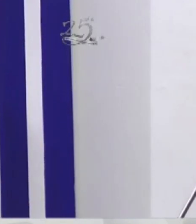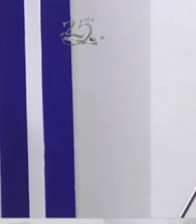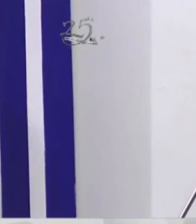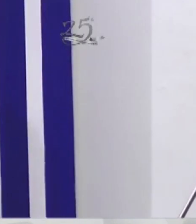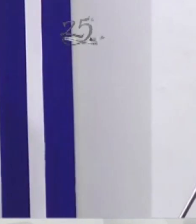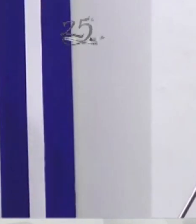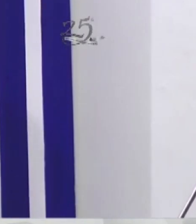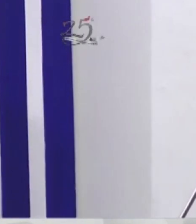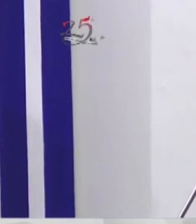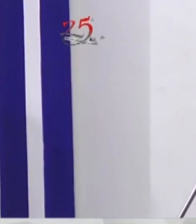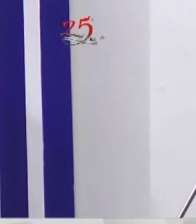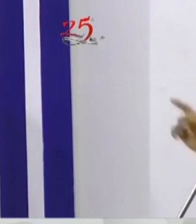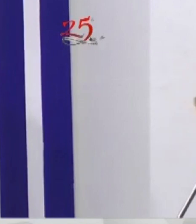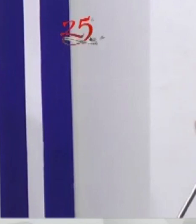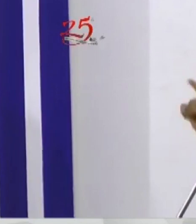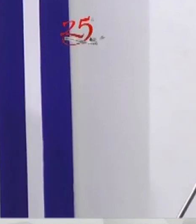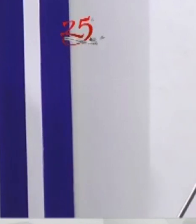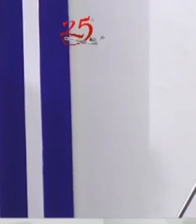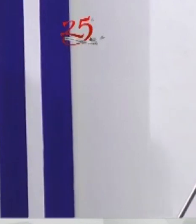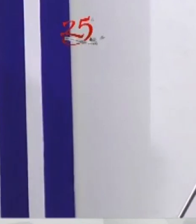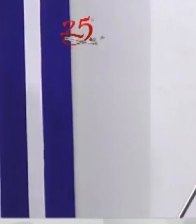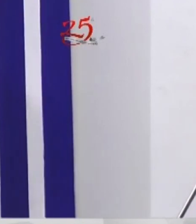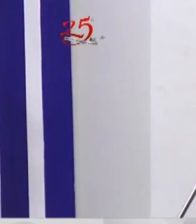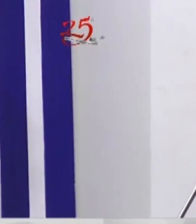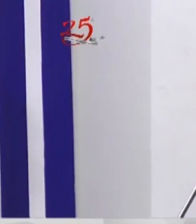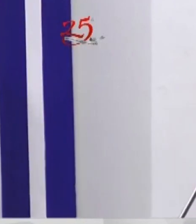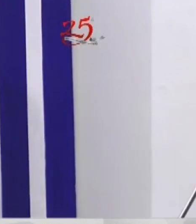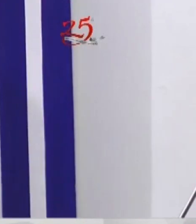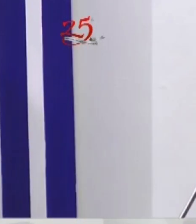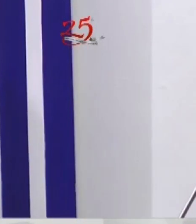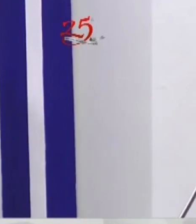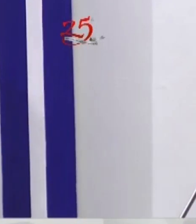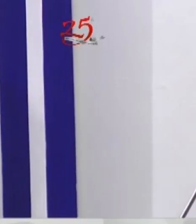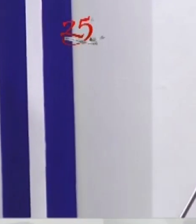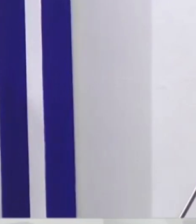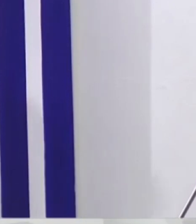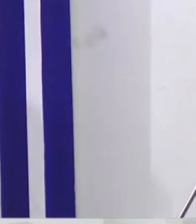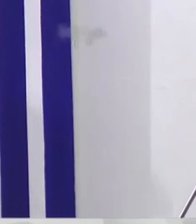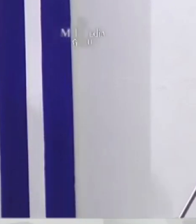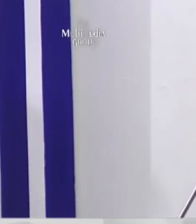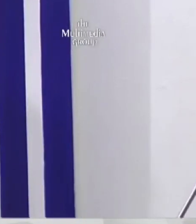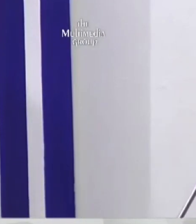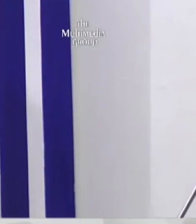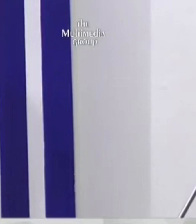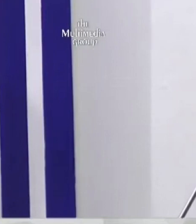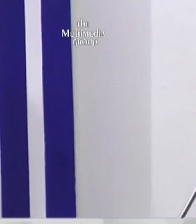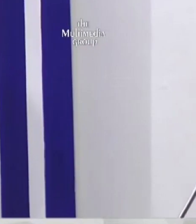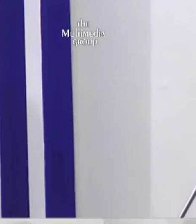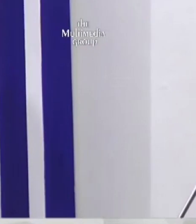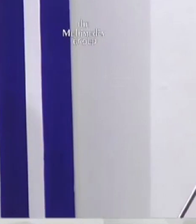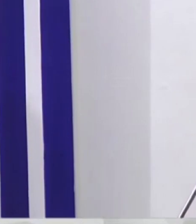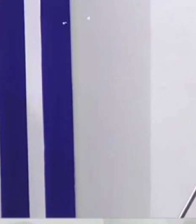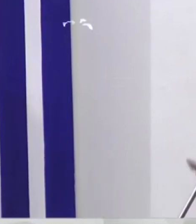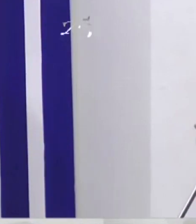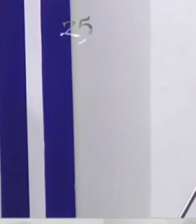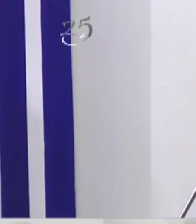laboratories that the president spoke on. Okay, so, I honestly don't understand the question. Do you understand the question, sir? You do? Okay. Yes. Right. So, and apart from